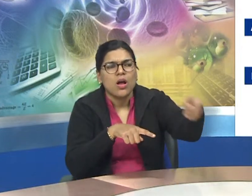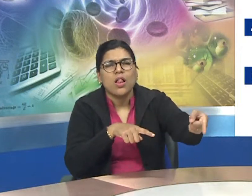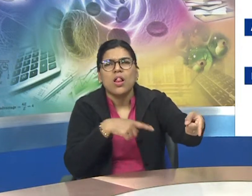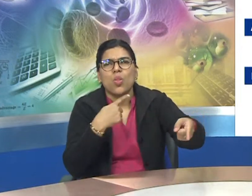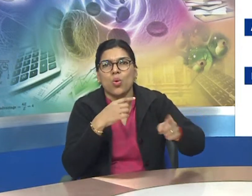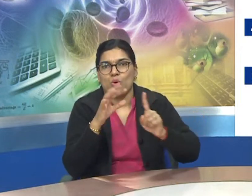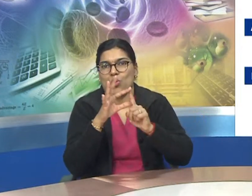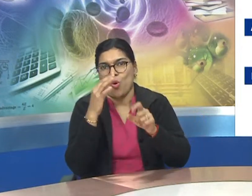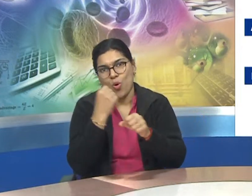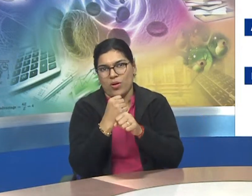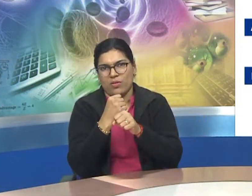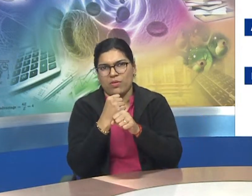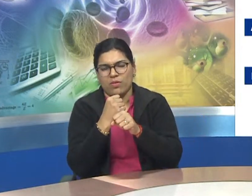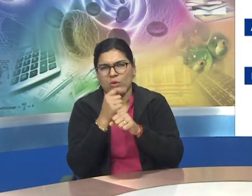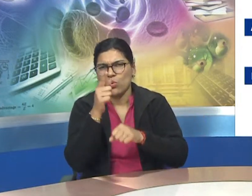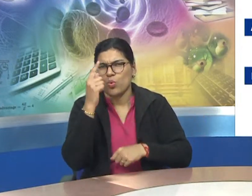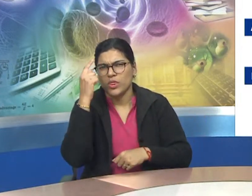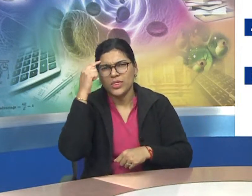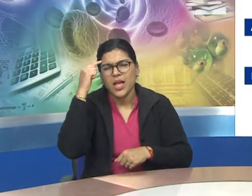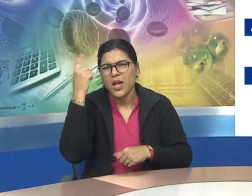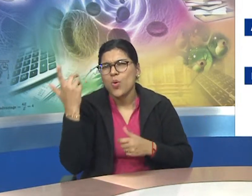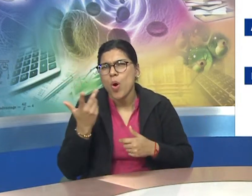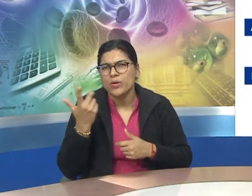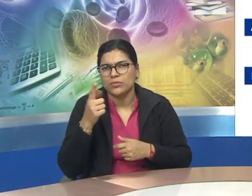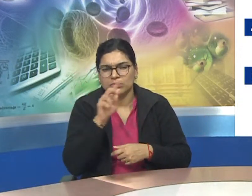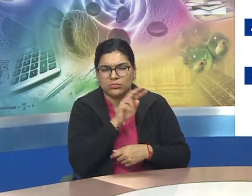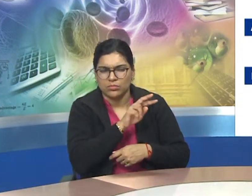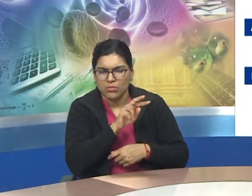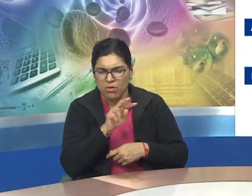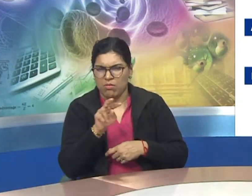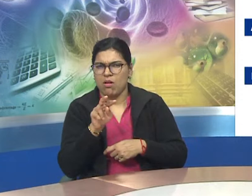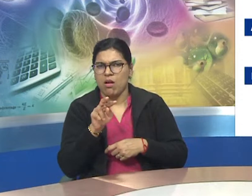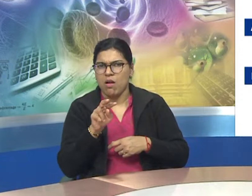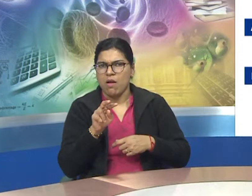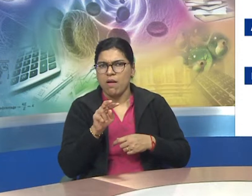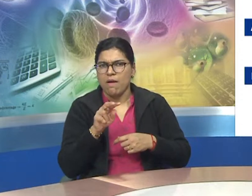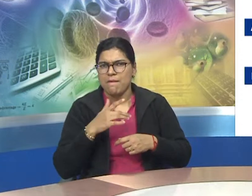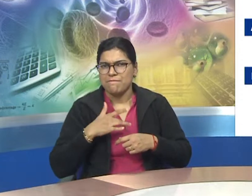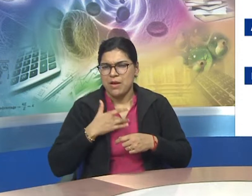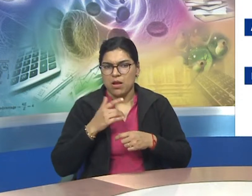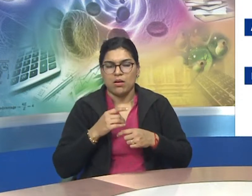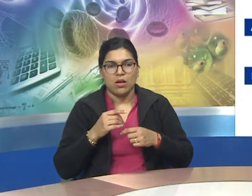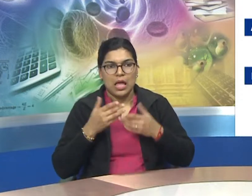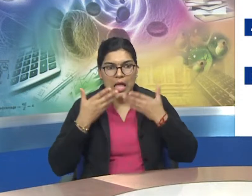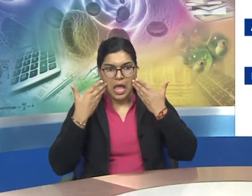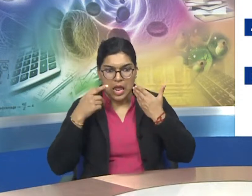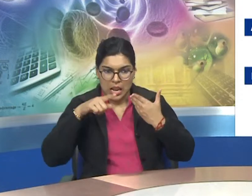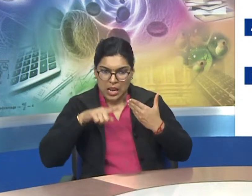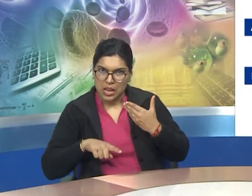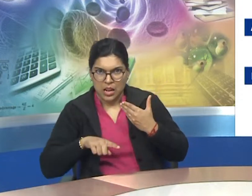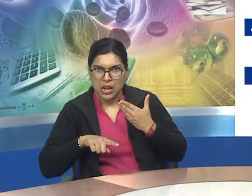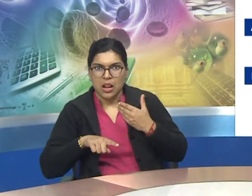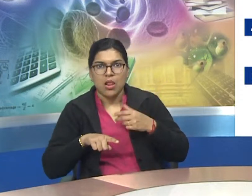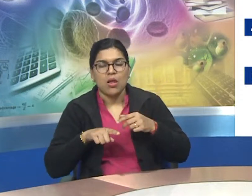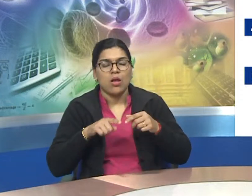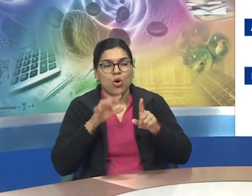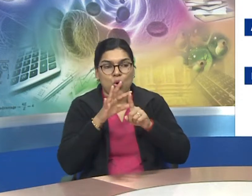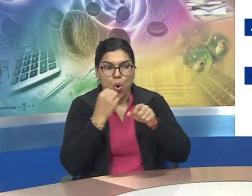The cat comes at the subject's place and the dog comes at the object's place.